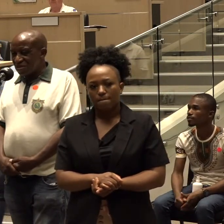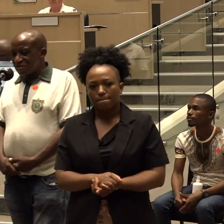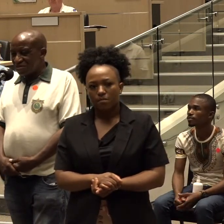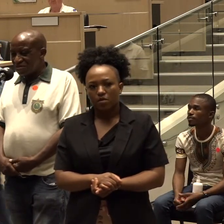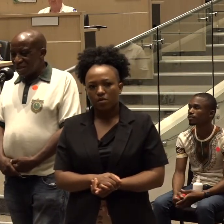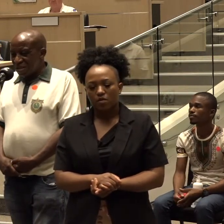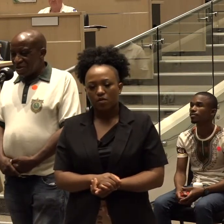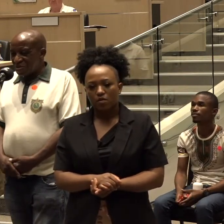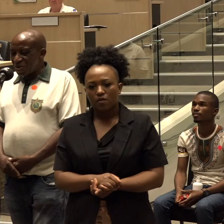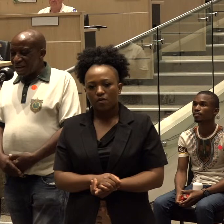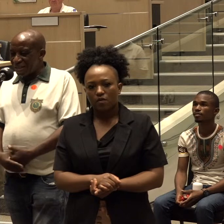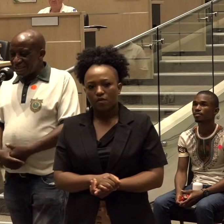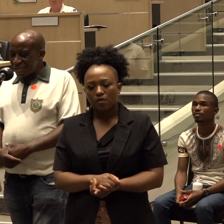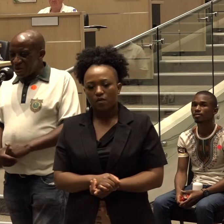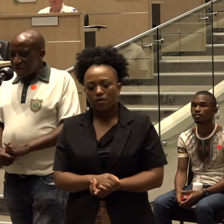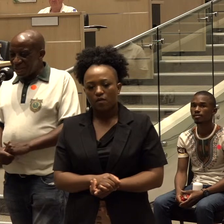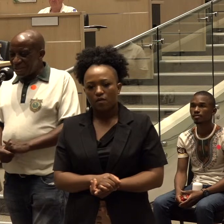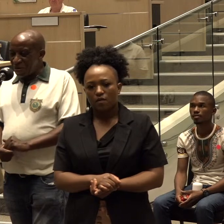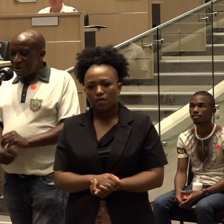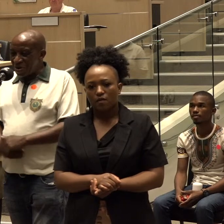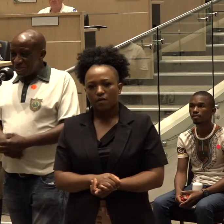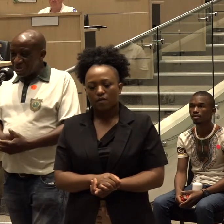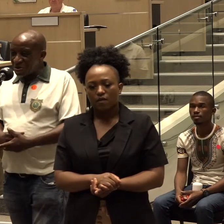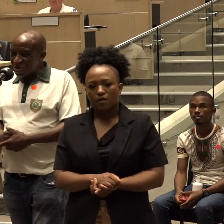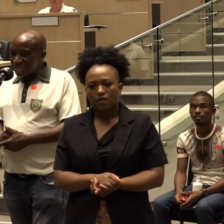lines now